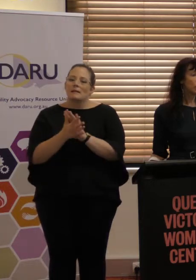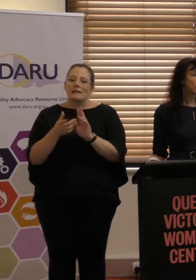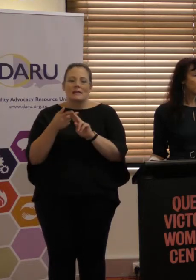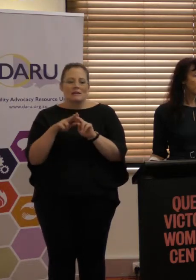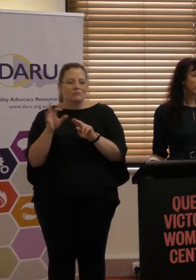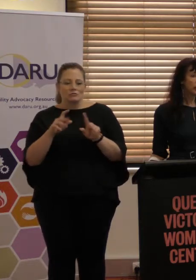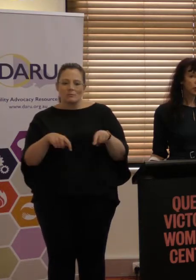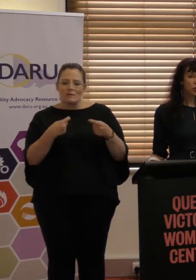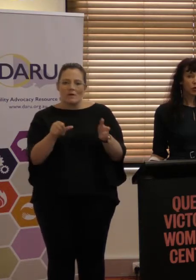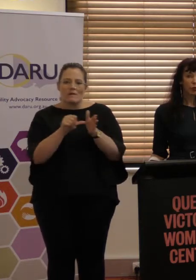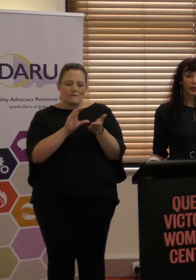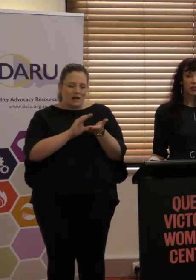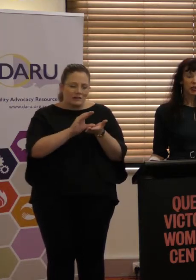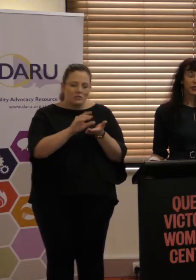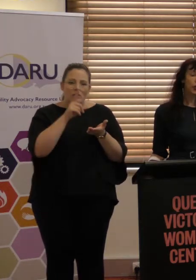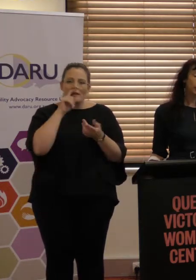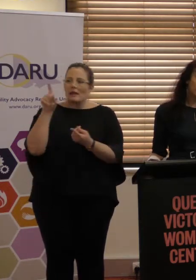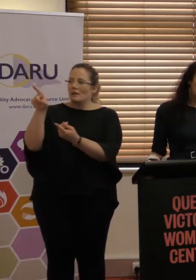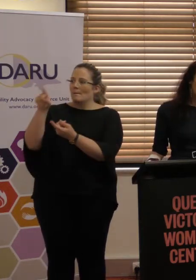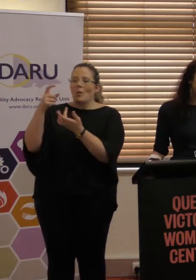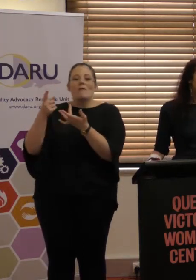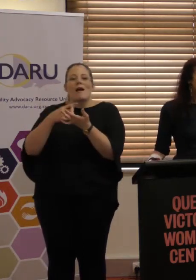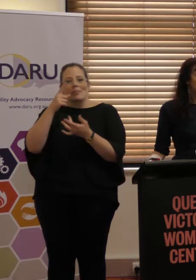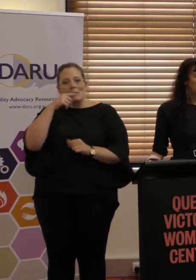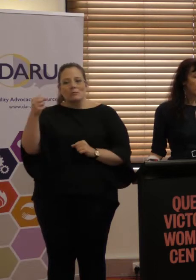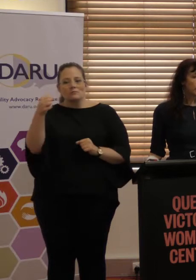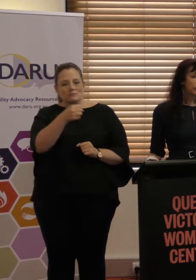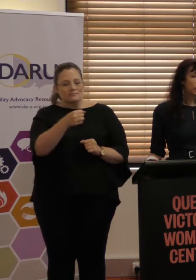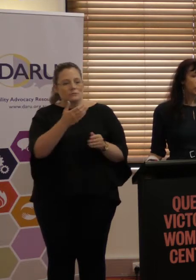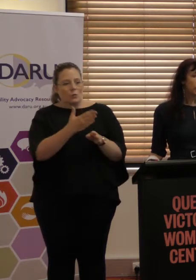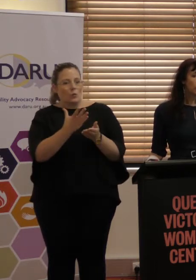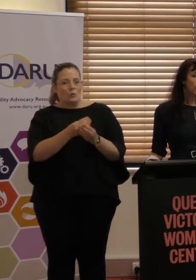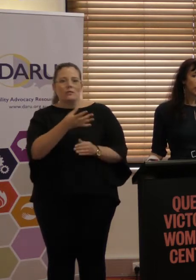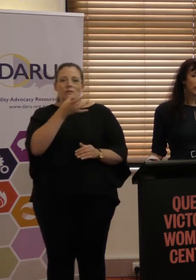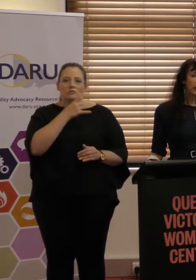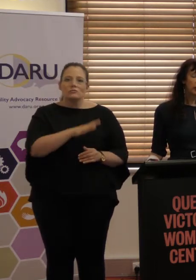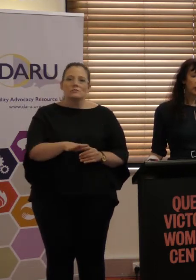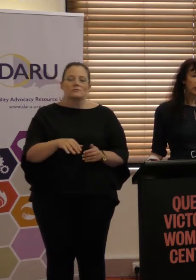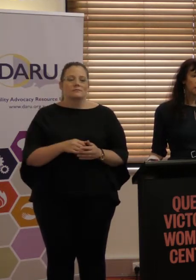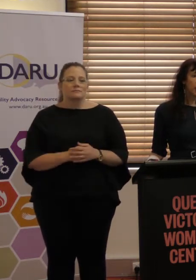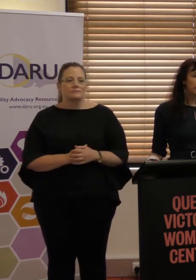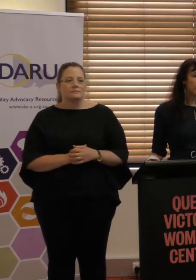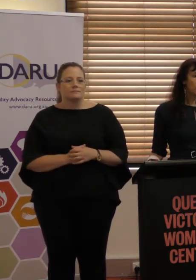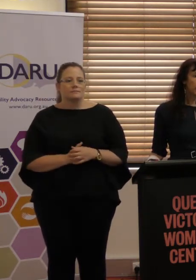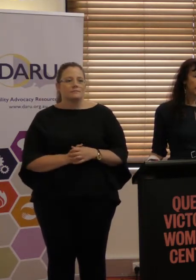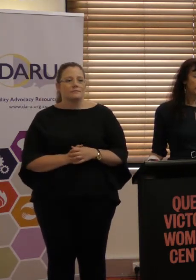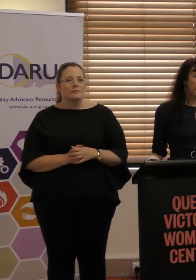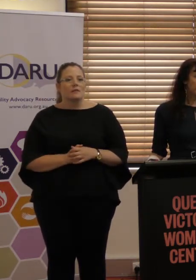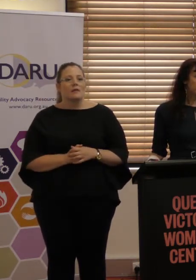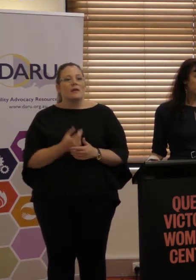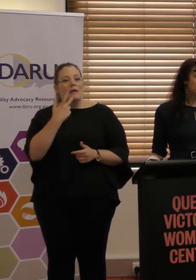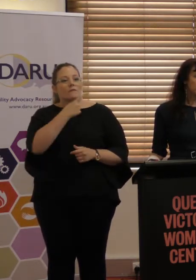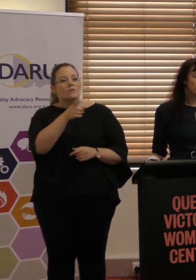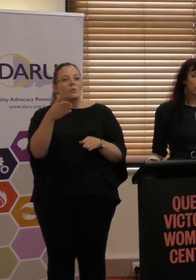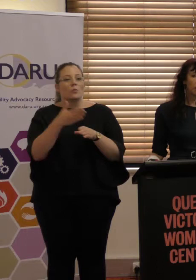to employ external practitioners. So those of you who work in the area might be aware that